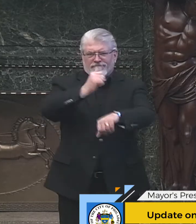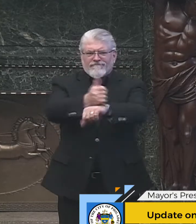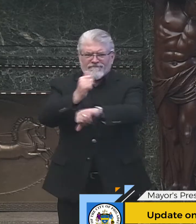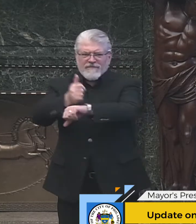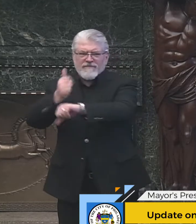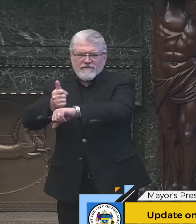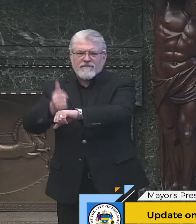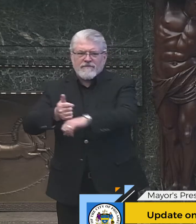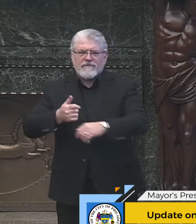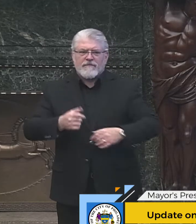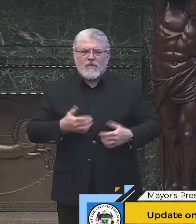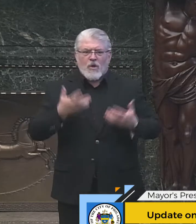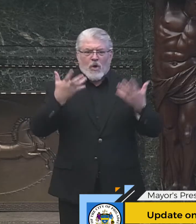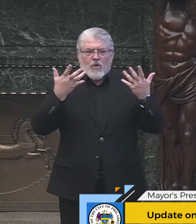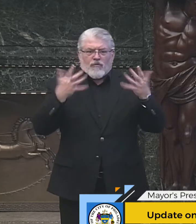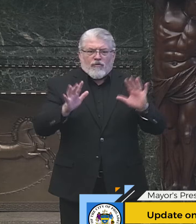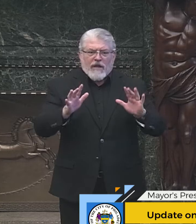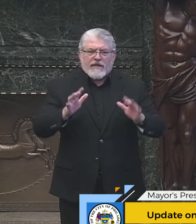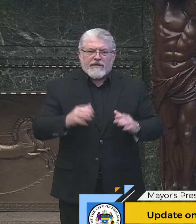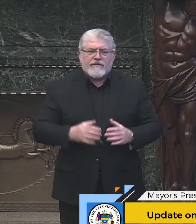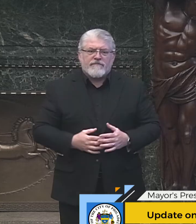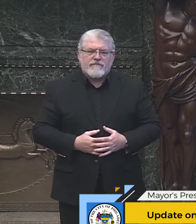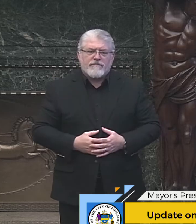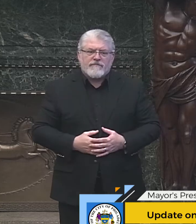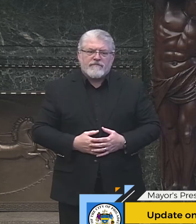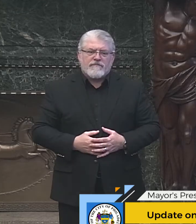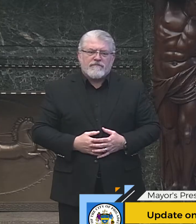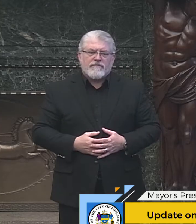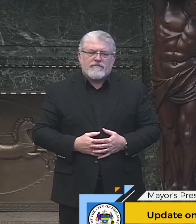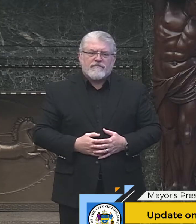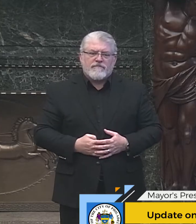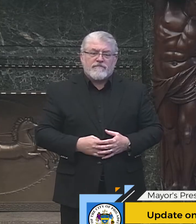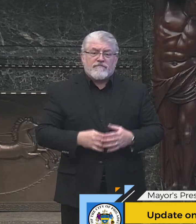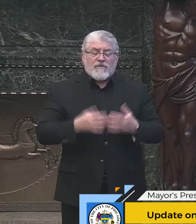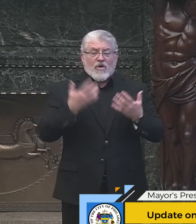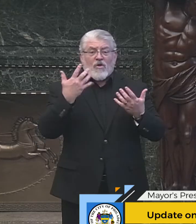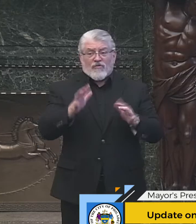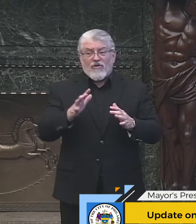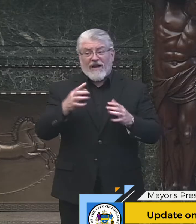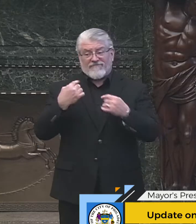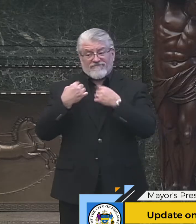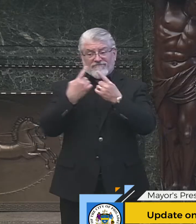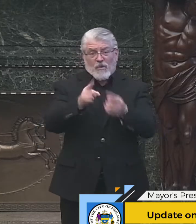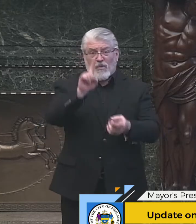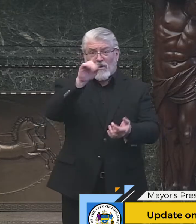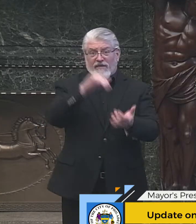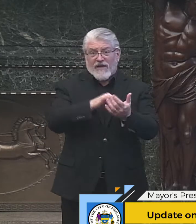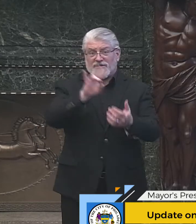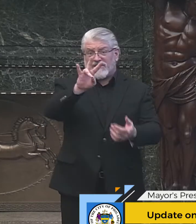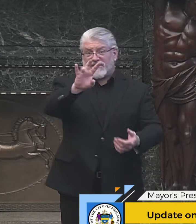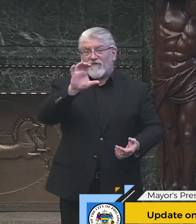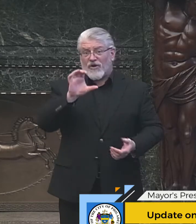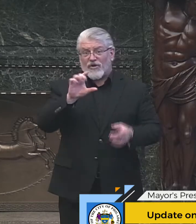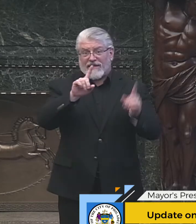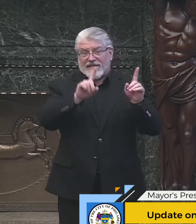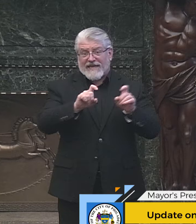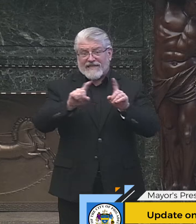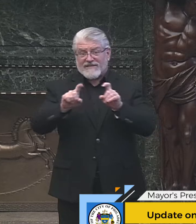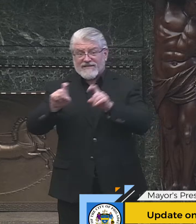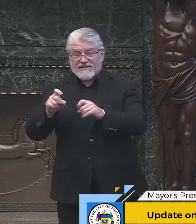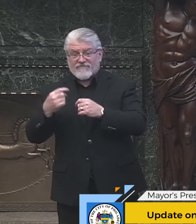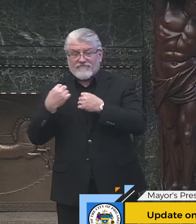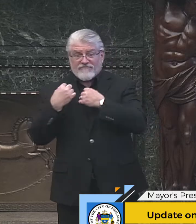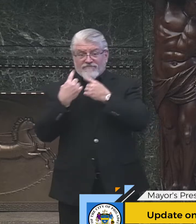samples yesterday. We expect more of those sites to open up next week. There are fewer of these test sites that are going to be available over the weekend, but it will grow over